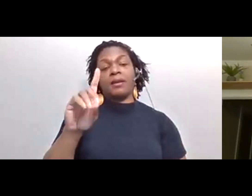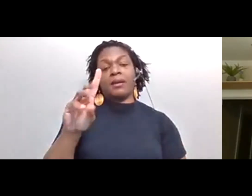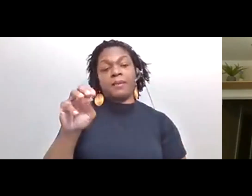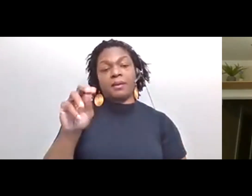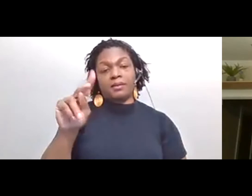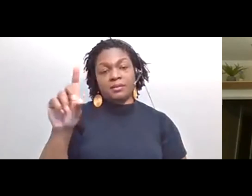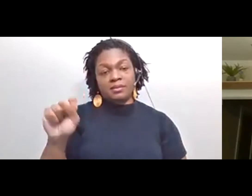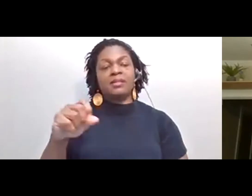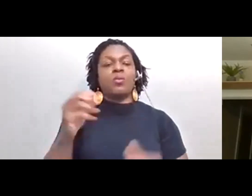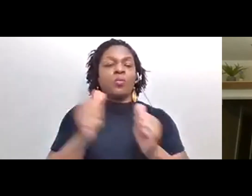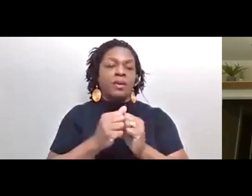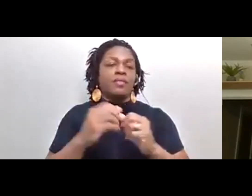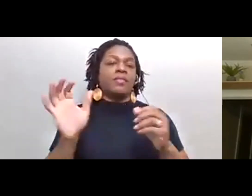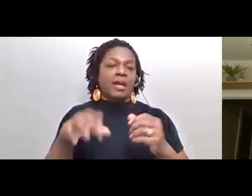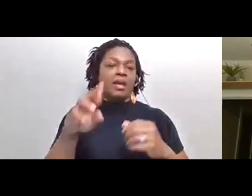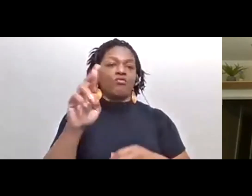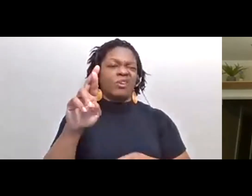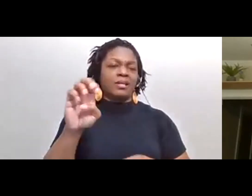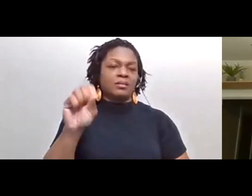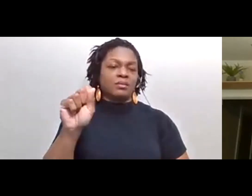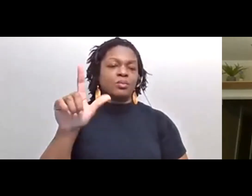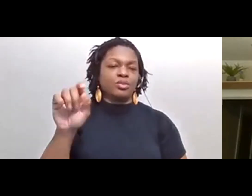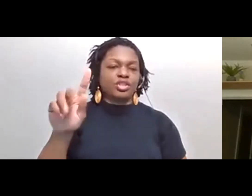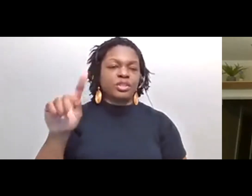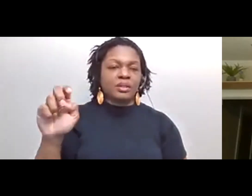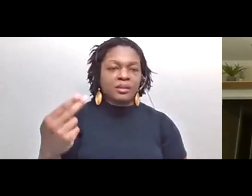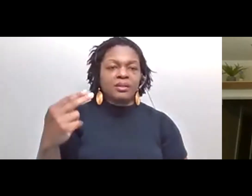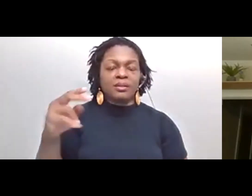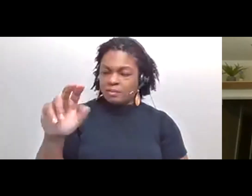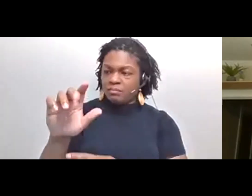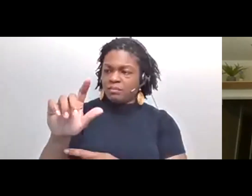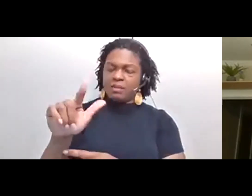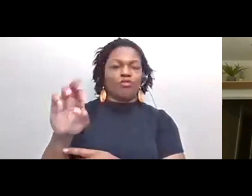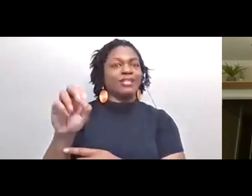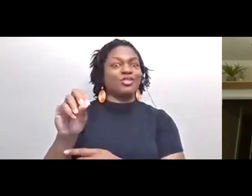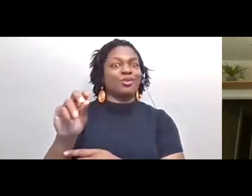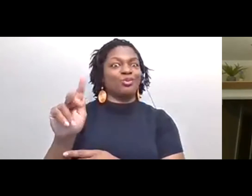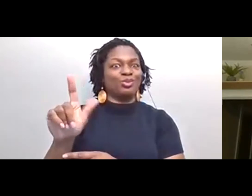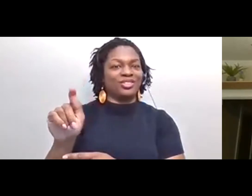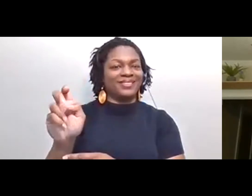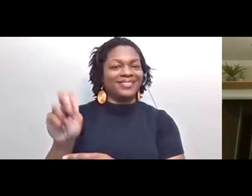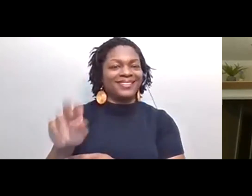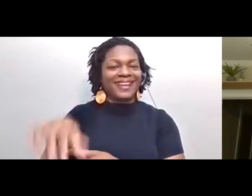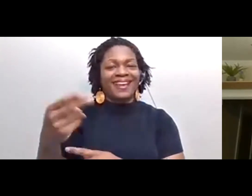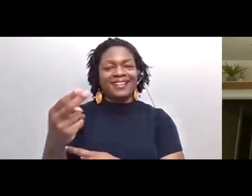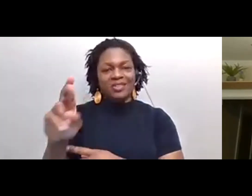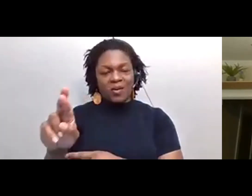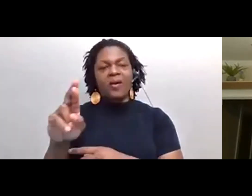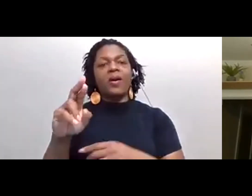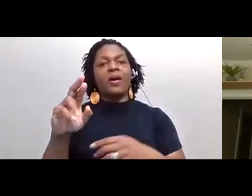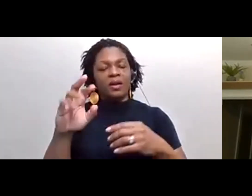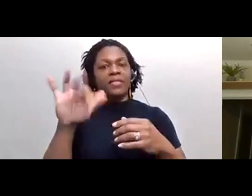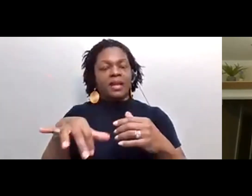127, which literally passed within 2 days last week. It went through the entire process, which